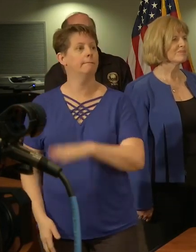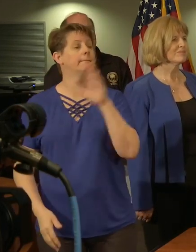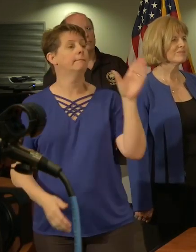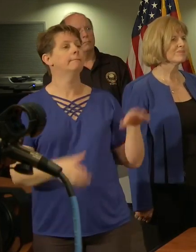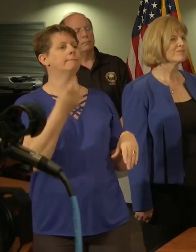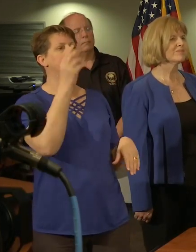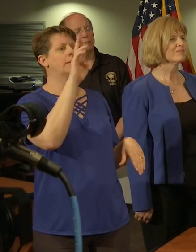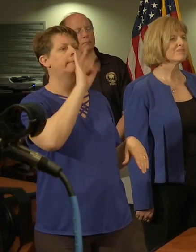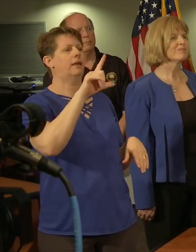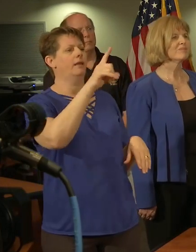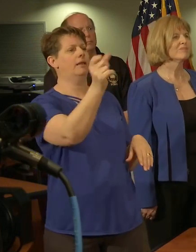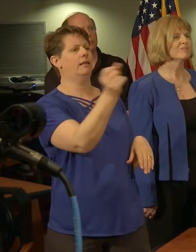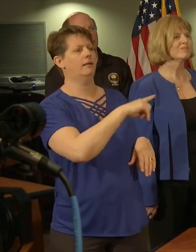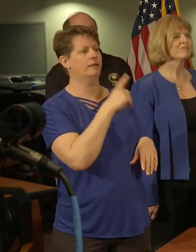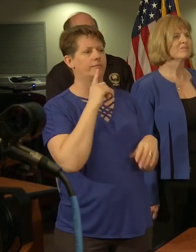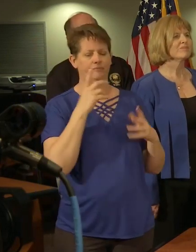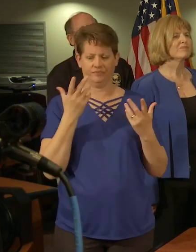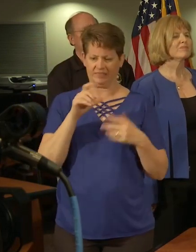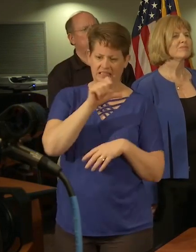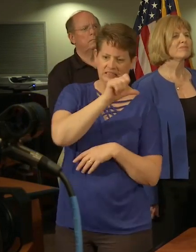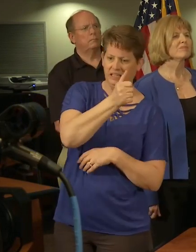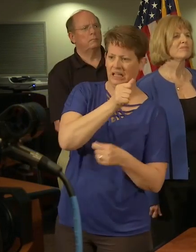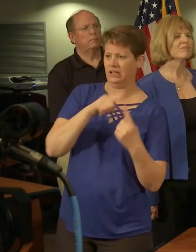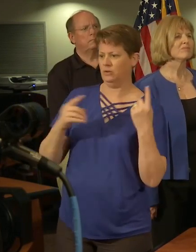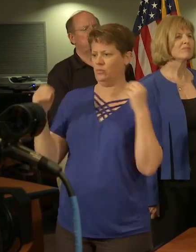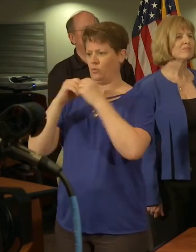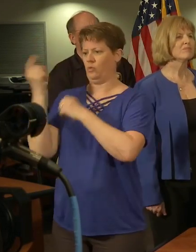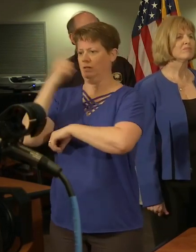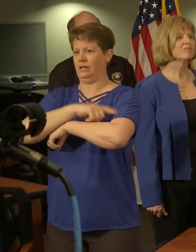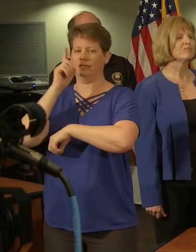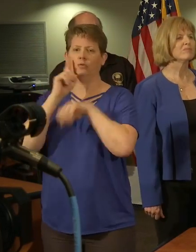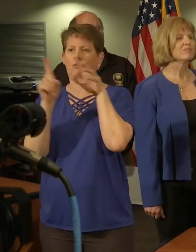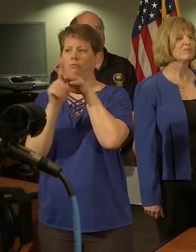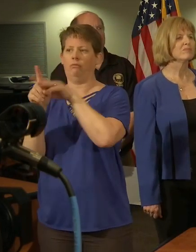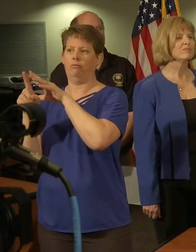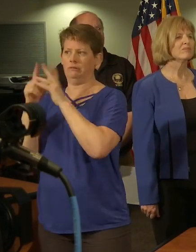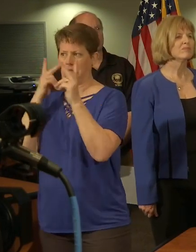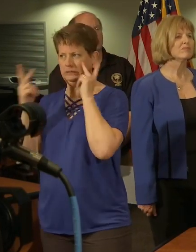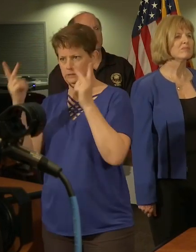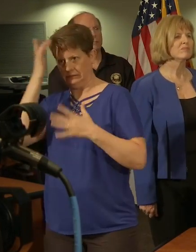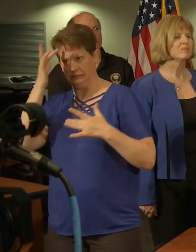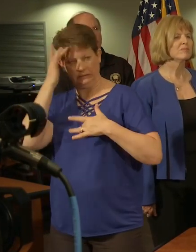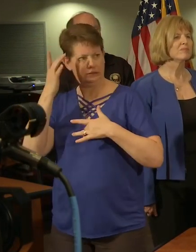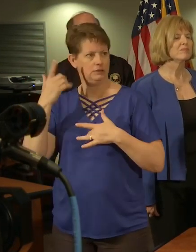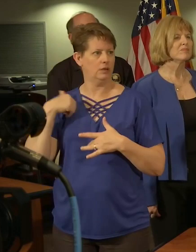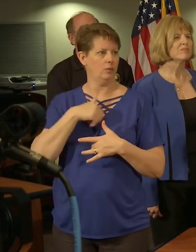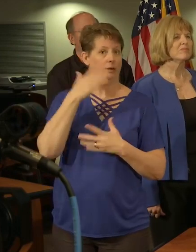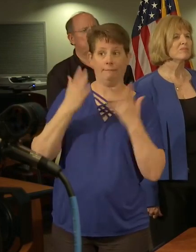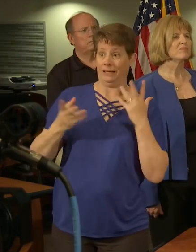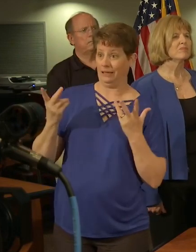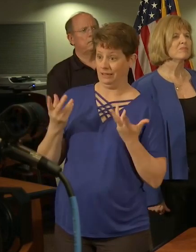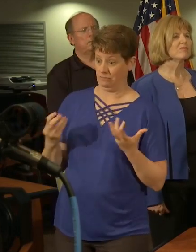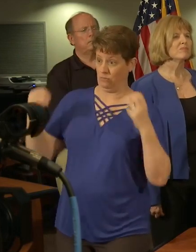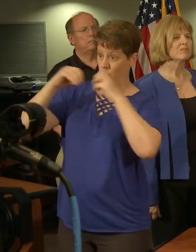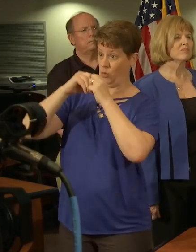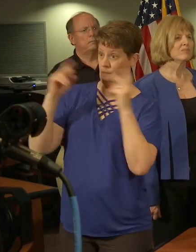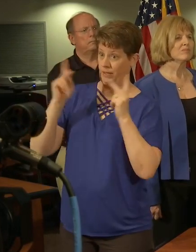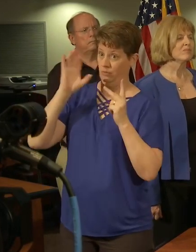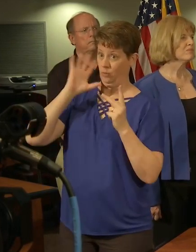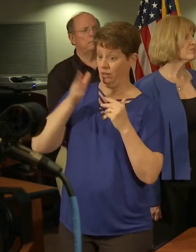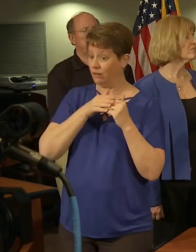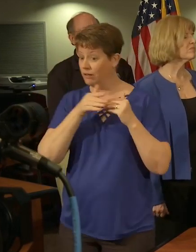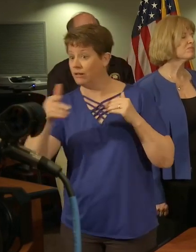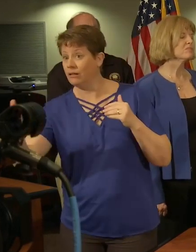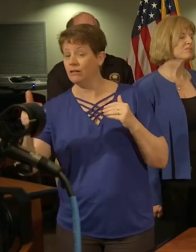say that it can take 10 or so days for a lot of symptoms to show up and that we may be seeing a wave of more people in the